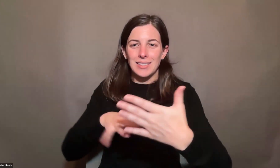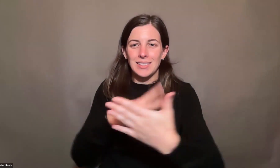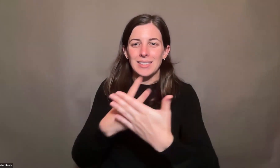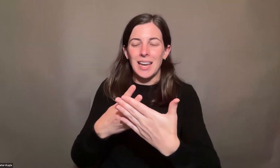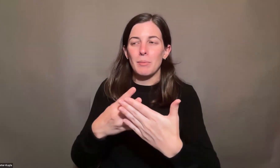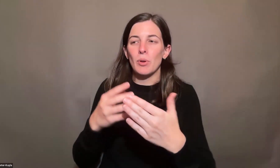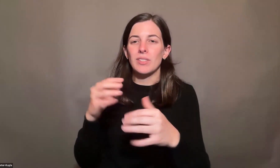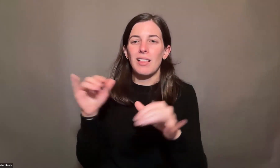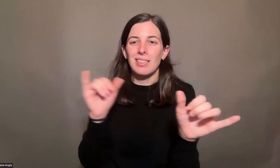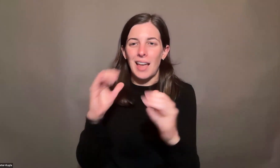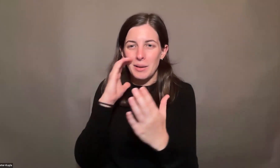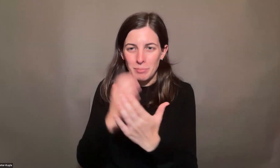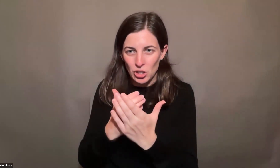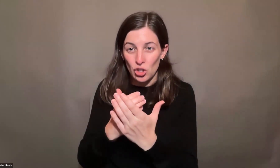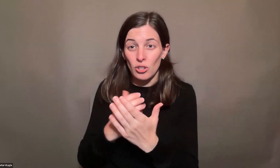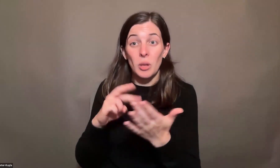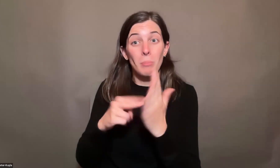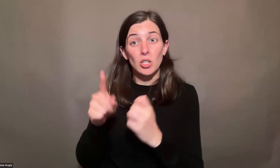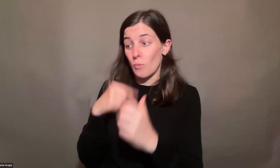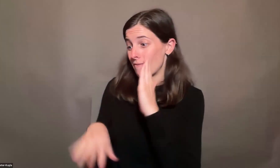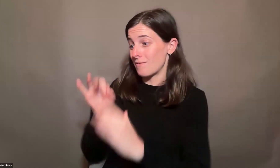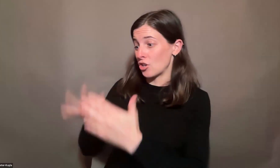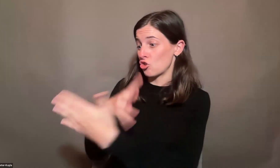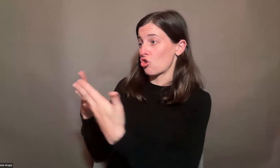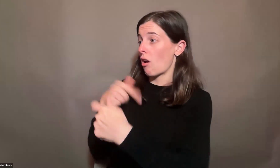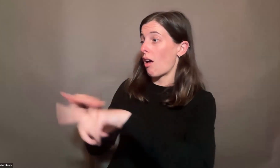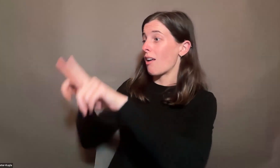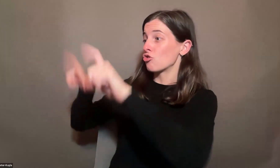and paste it into a document as an image. It renders